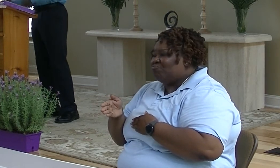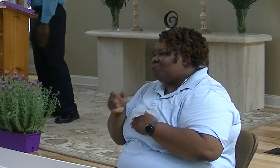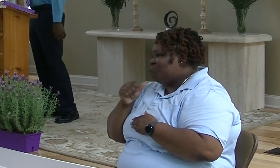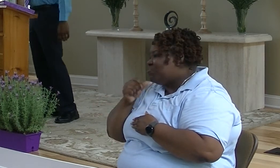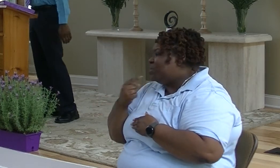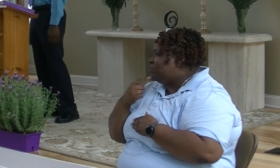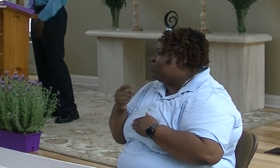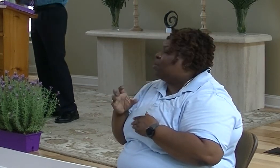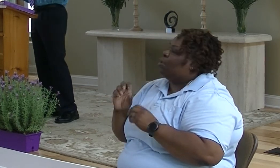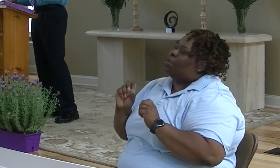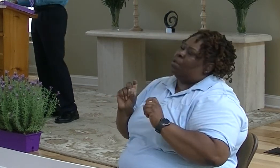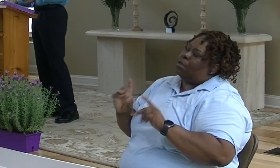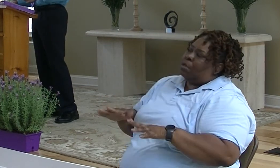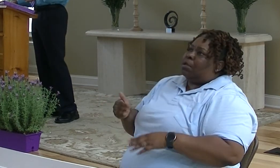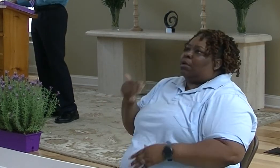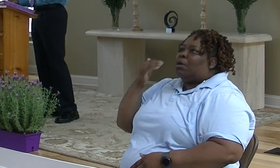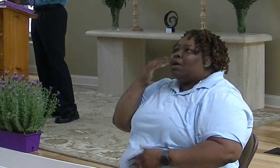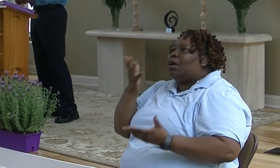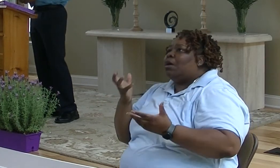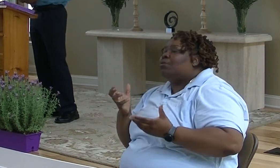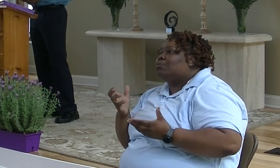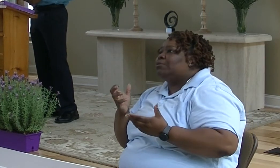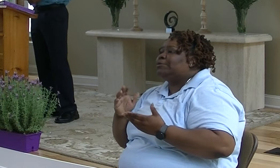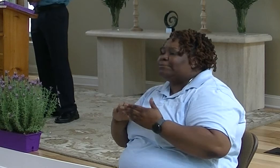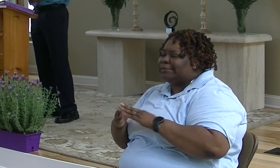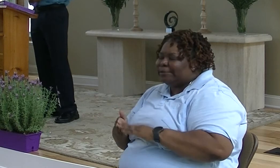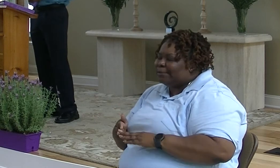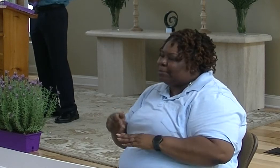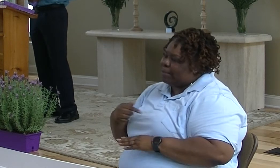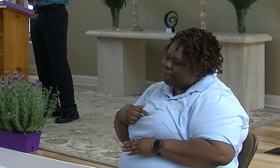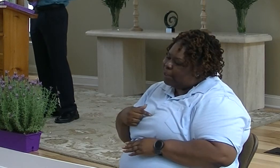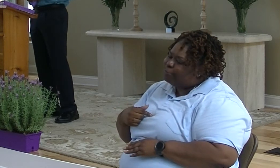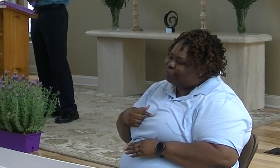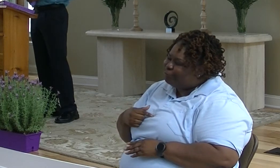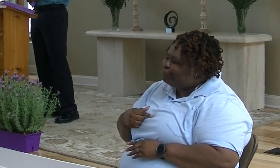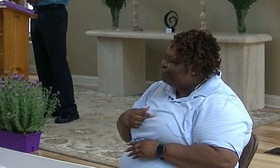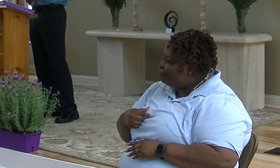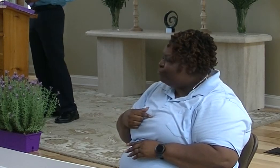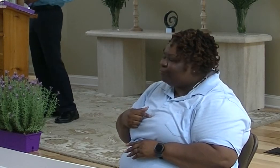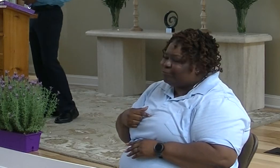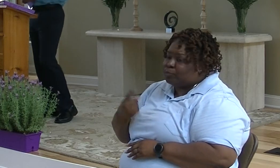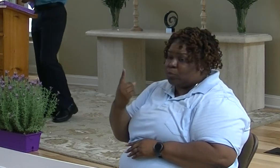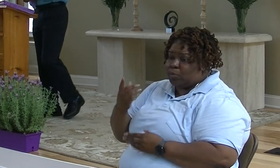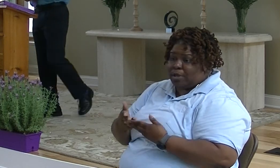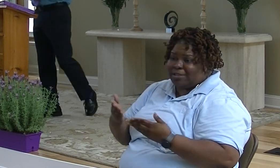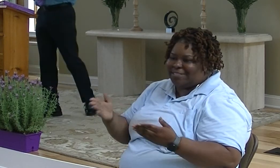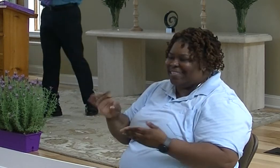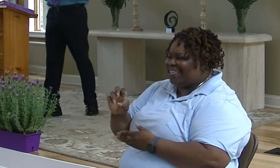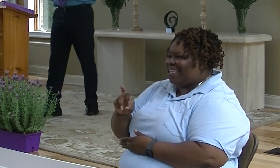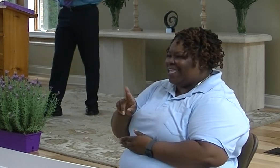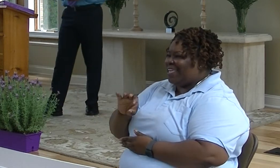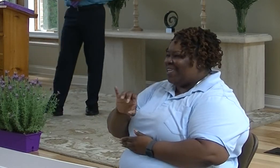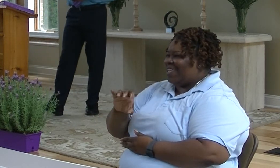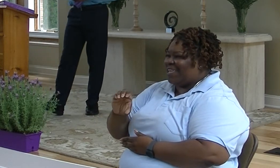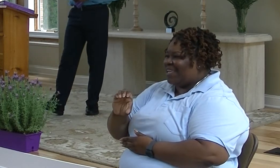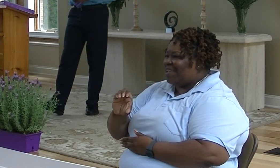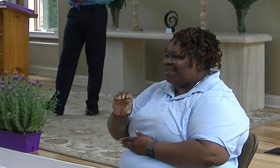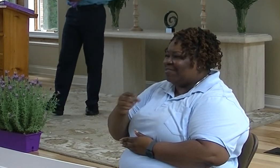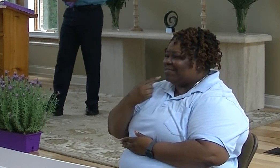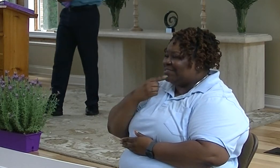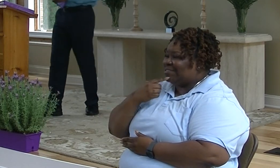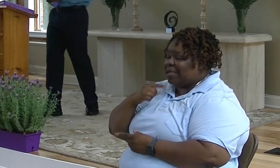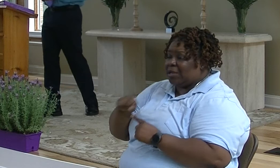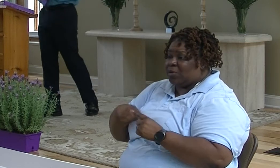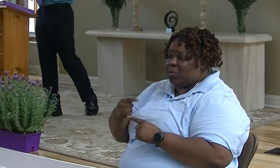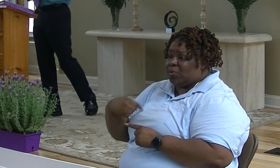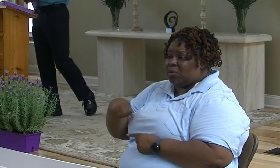well, you know, I want to be a, don't I want to be. One of the things Eric Butterworth says when we pray, one of the greatest